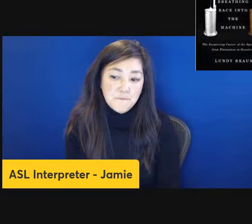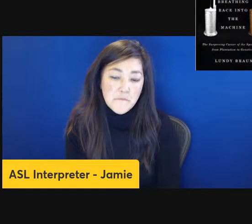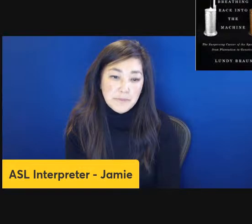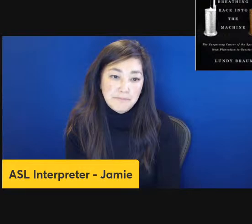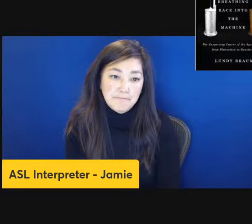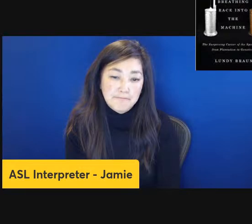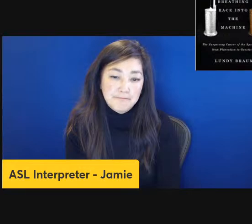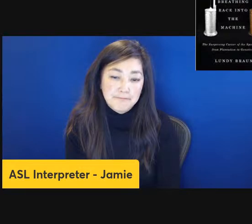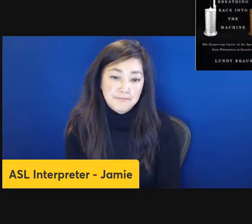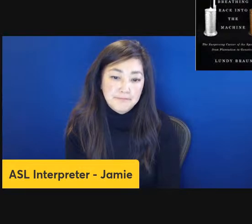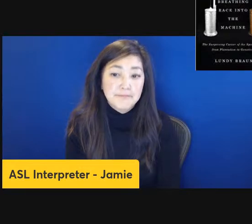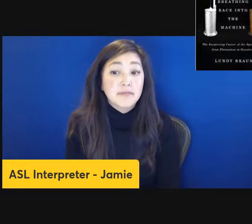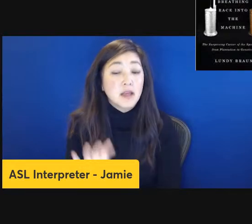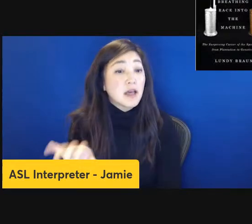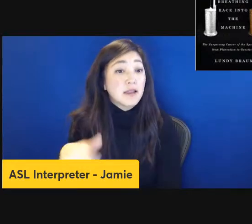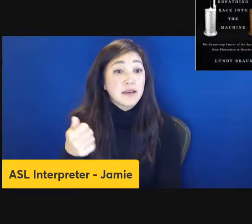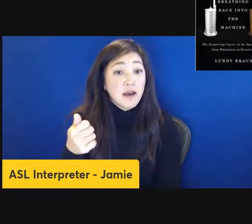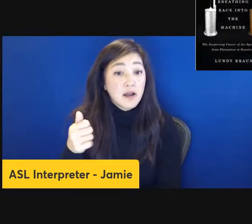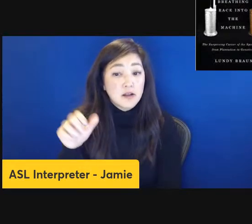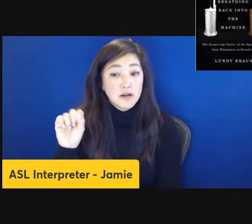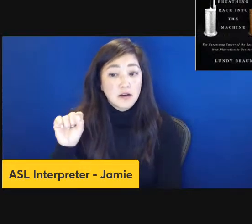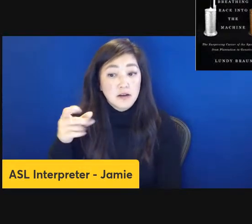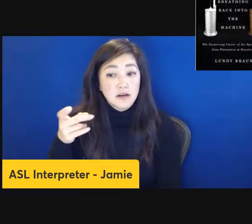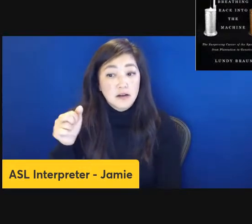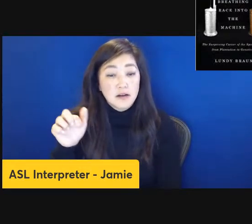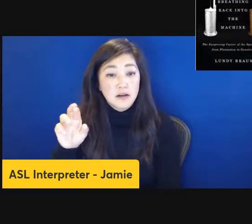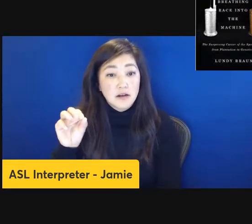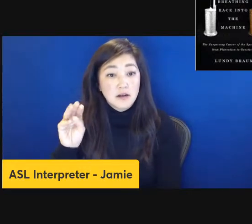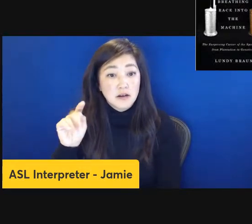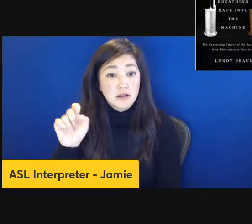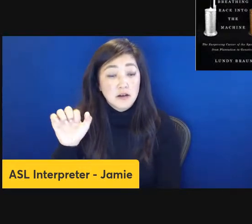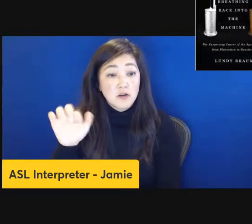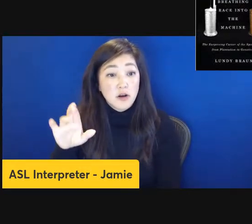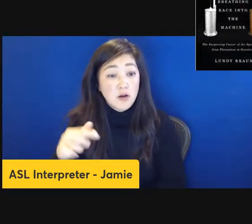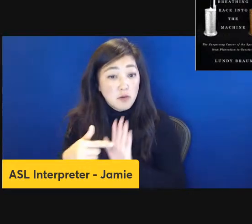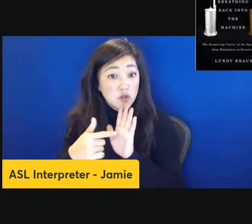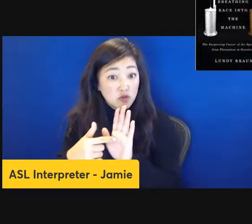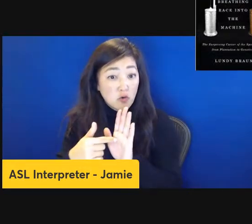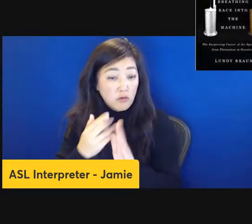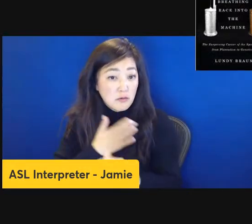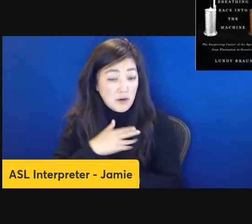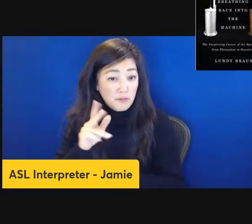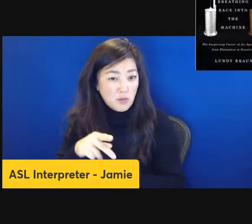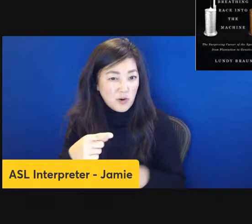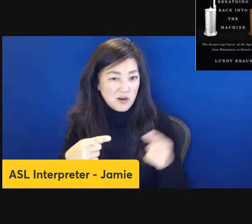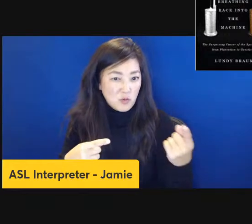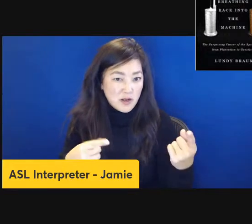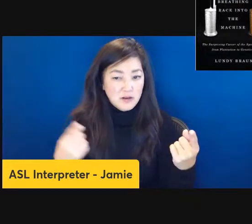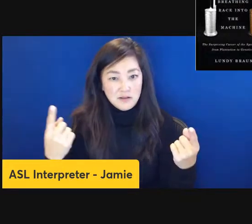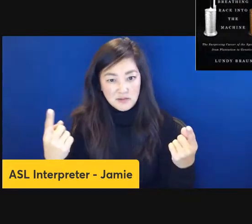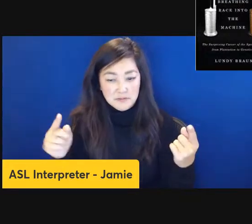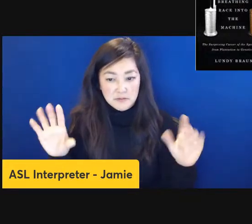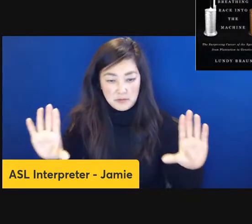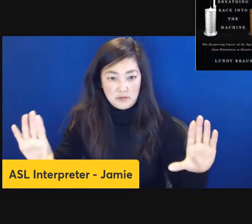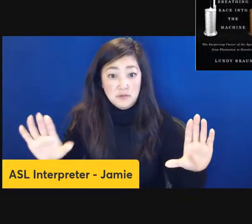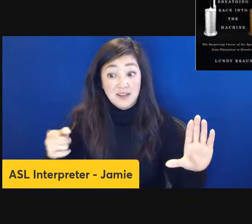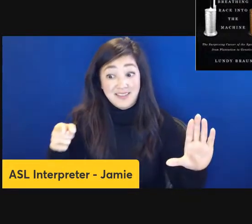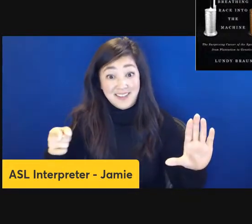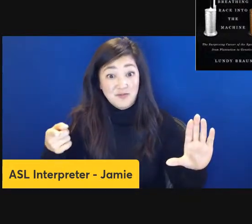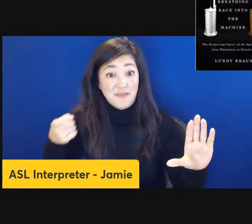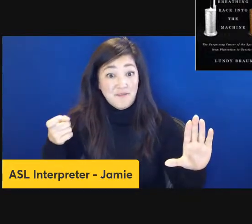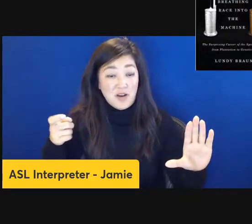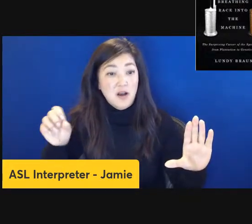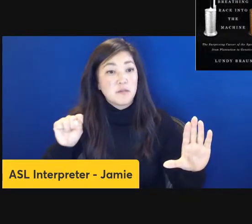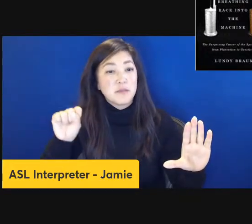The other spirometer that I show on my slide is the one from South Africa, and it was a